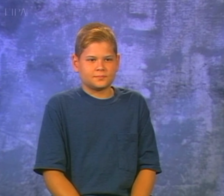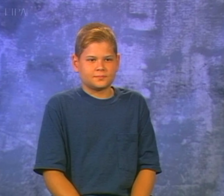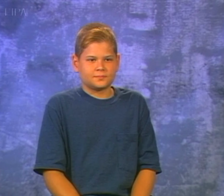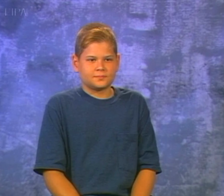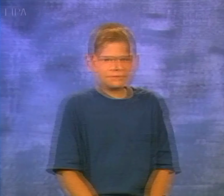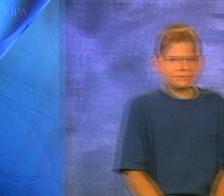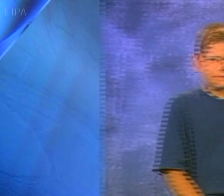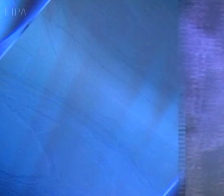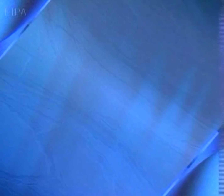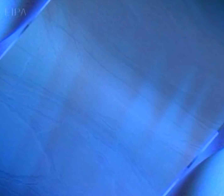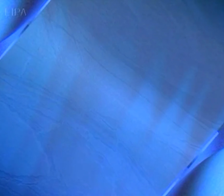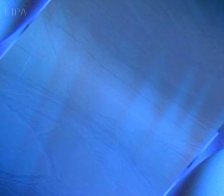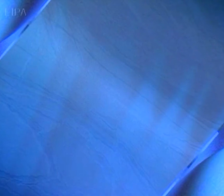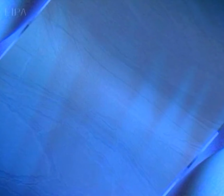We have a really good science teacher.